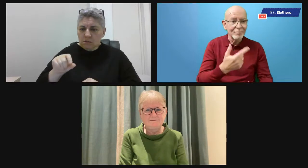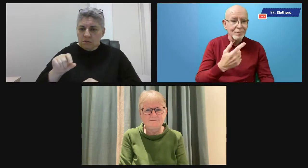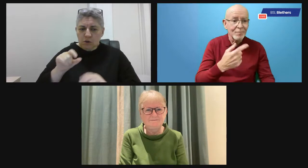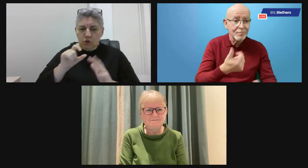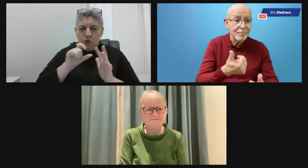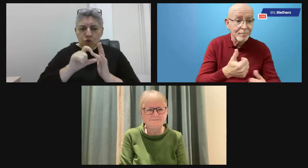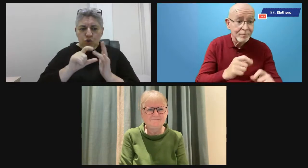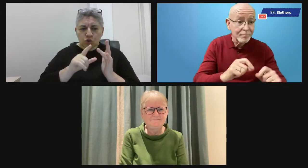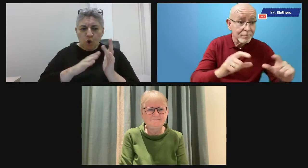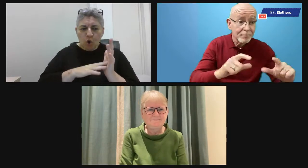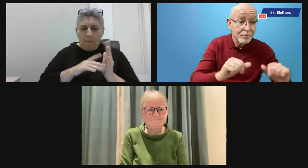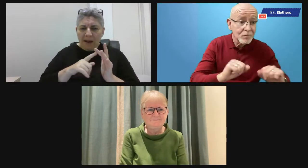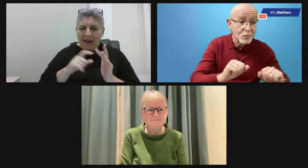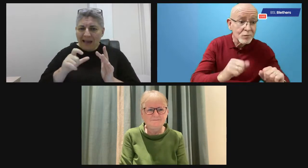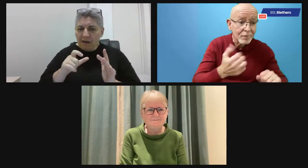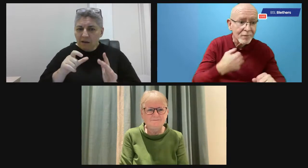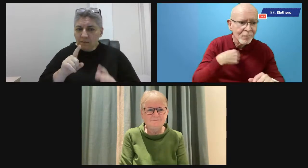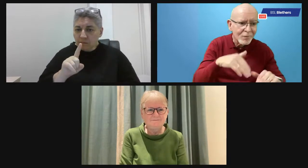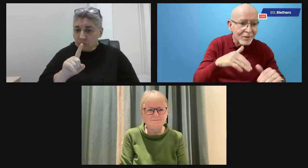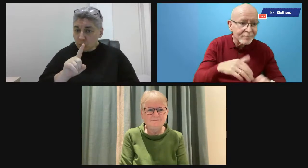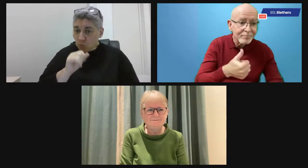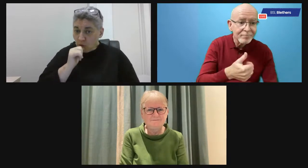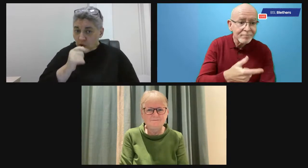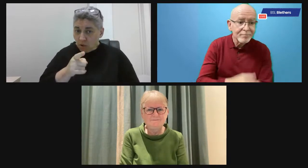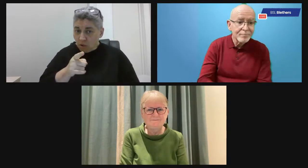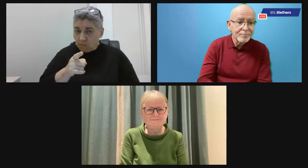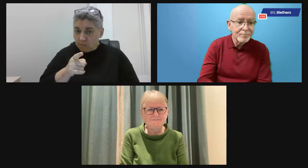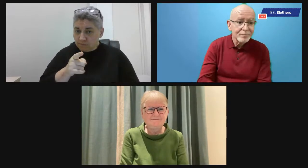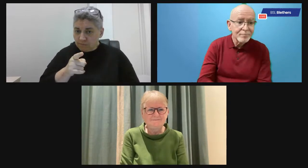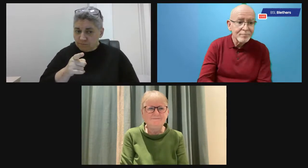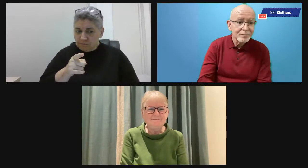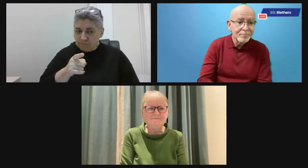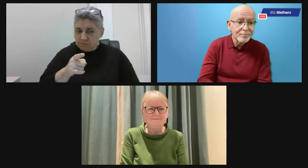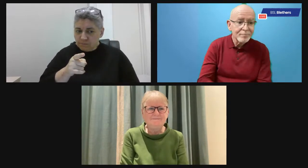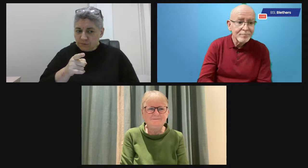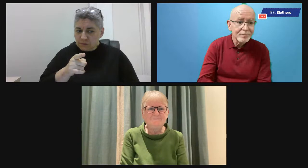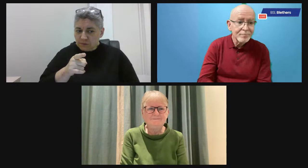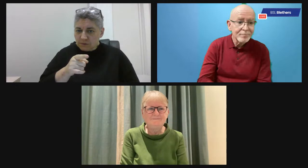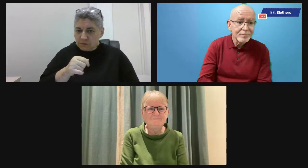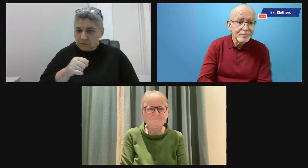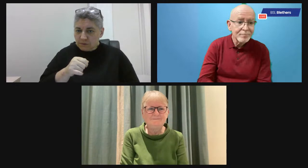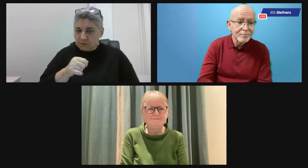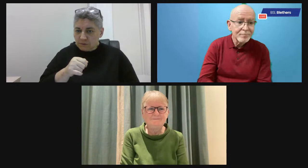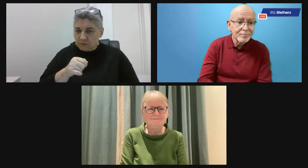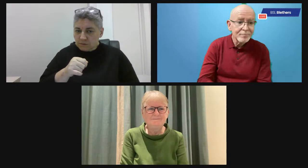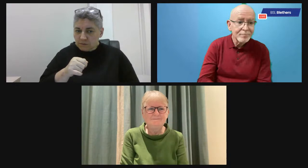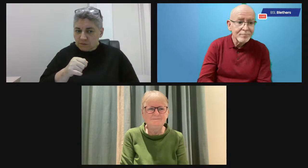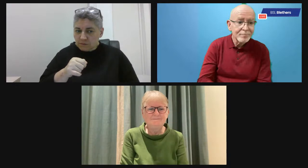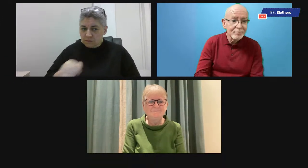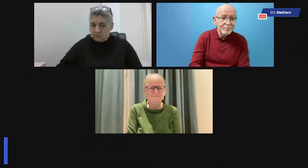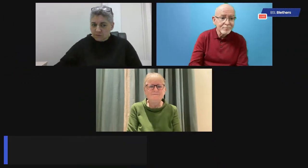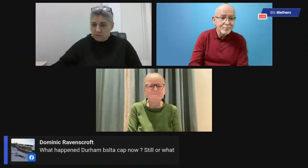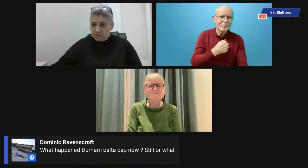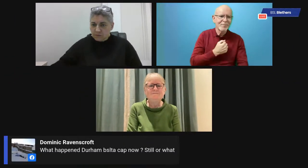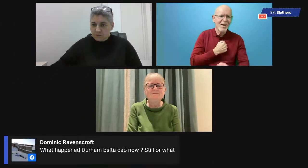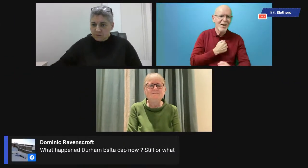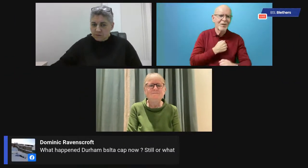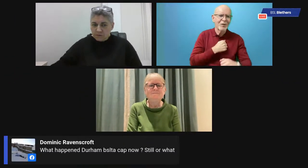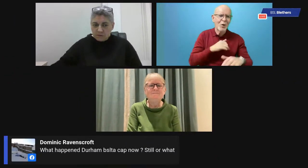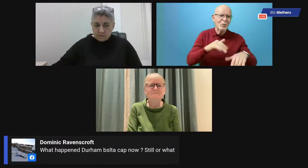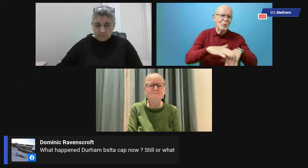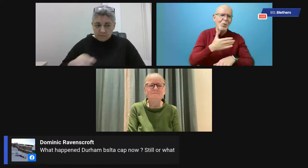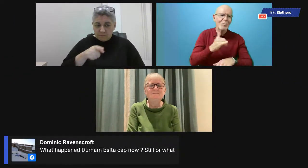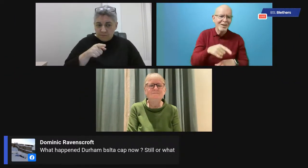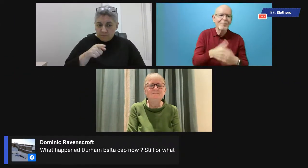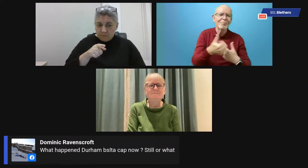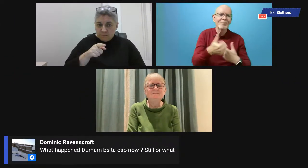Oh, the question's actually saying, what happened to Durham? I've been waiting for the question to come up. It's not came up at the moment. Question